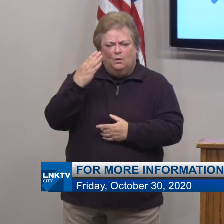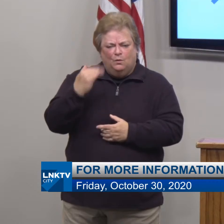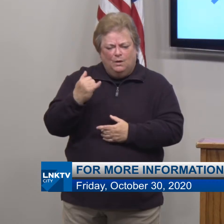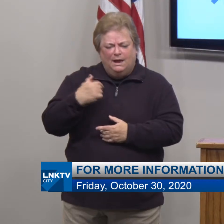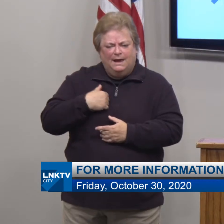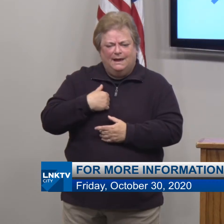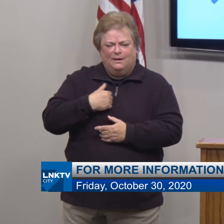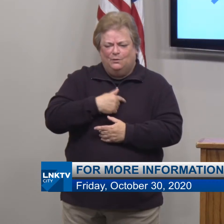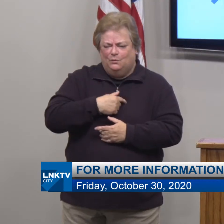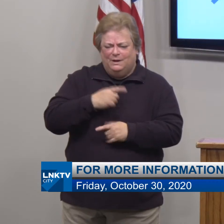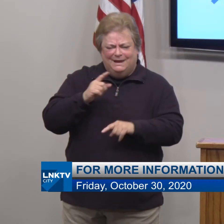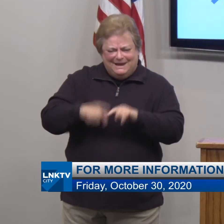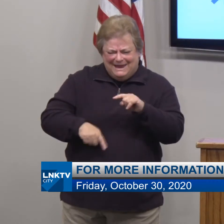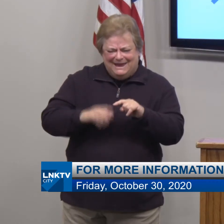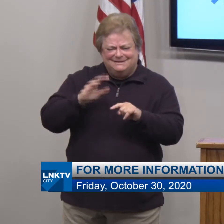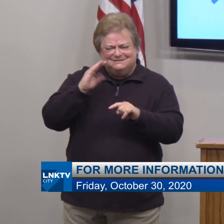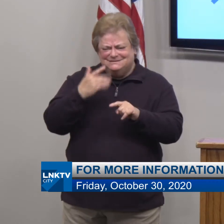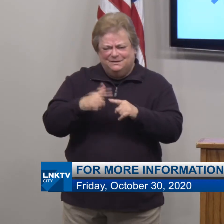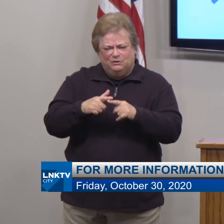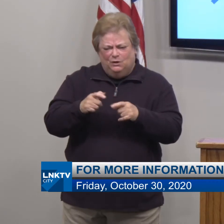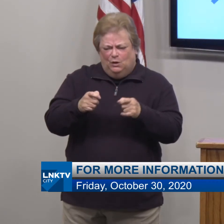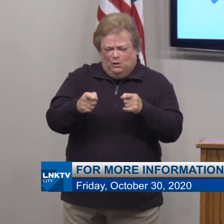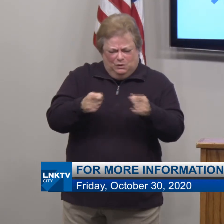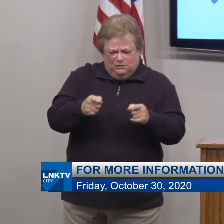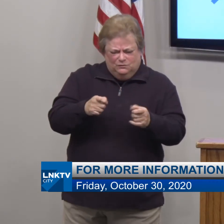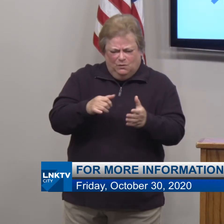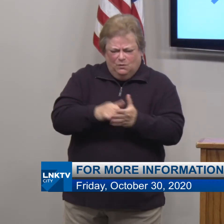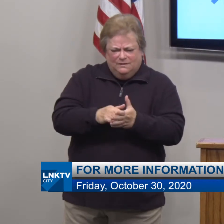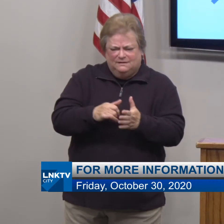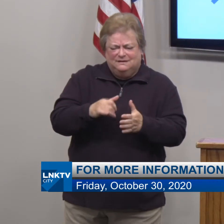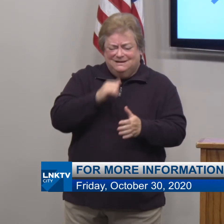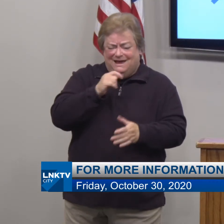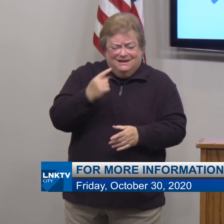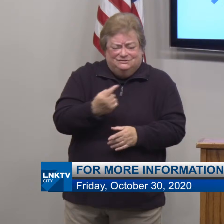get this under control, not even just in Lincoln, but everywhere.